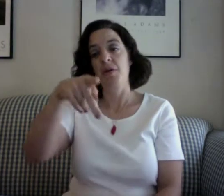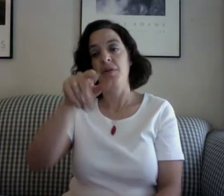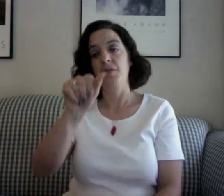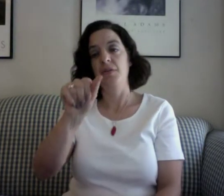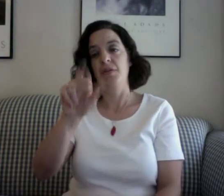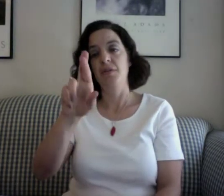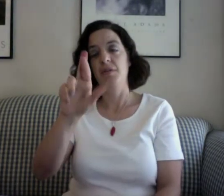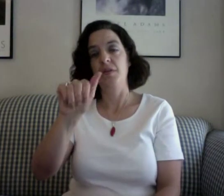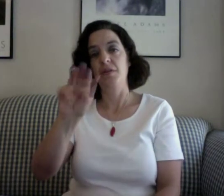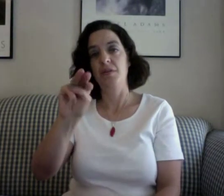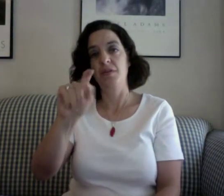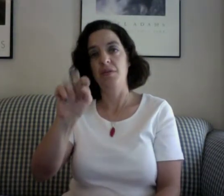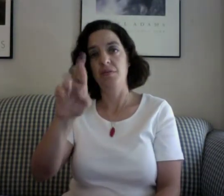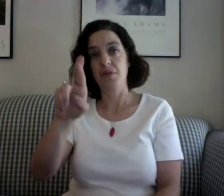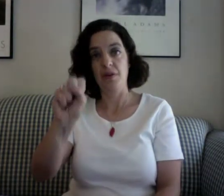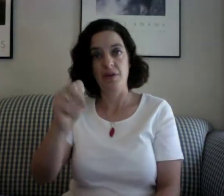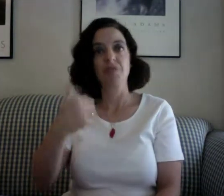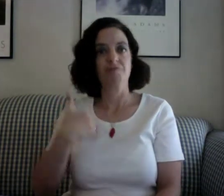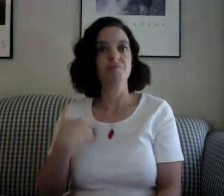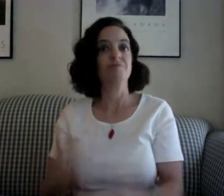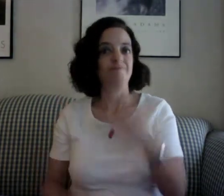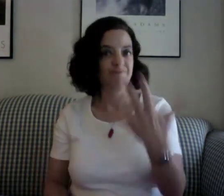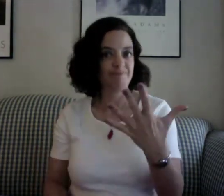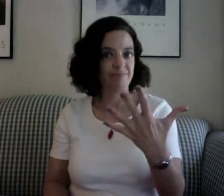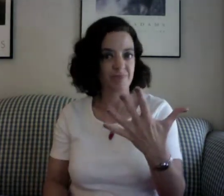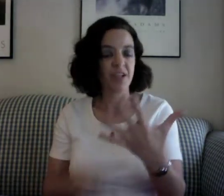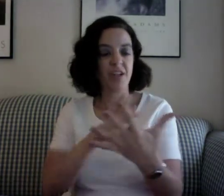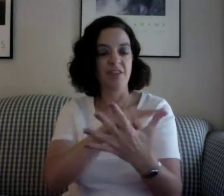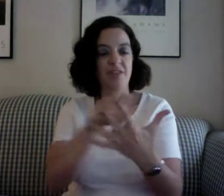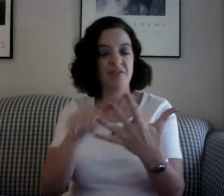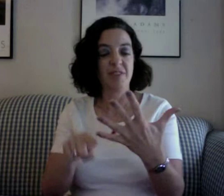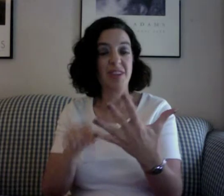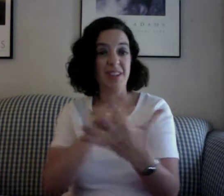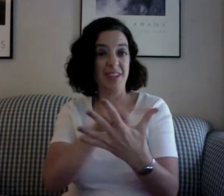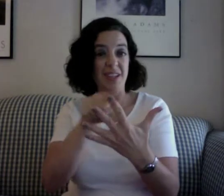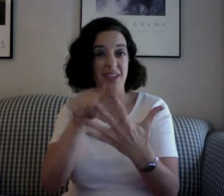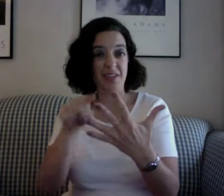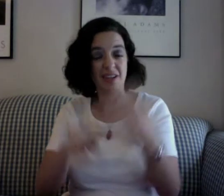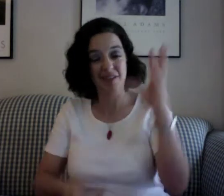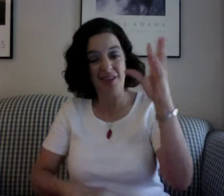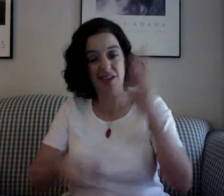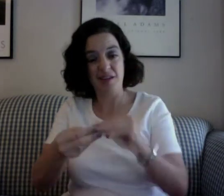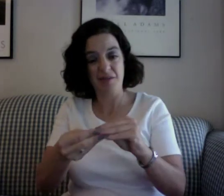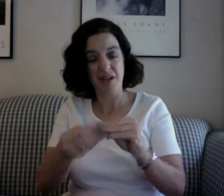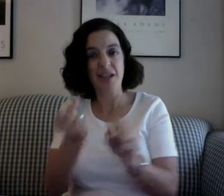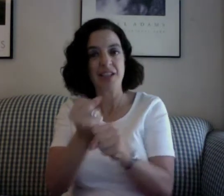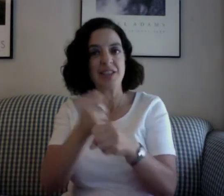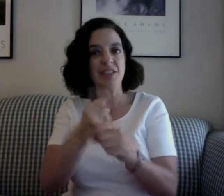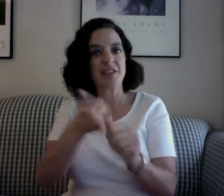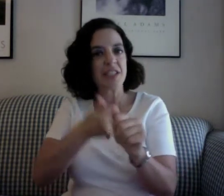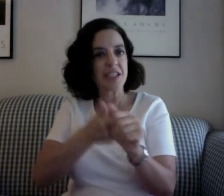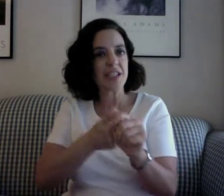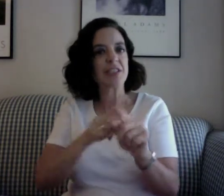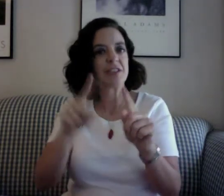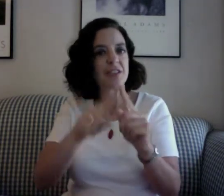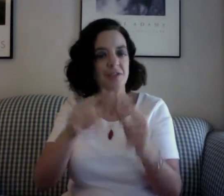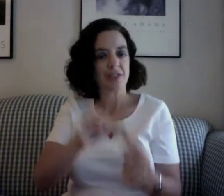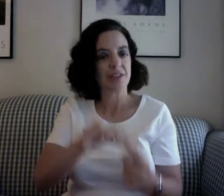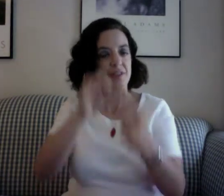language. They're called parameters, and we have 5 of them. These 5 characteristics combine to form